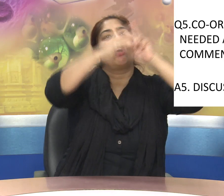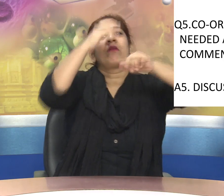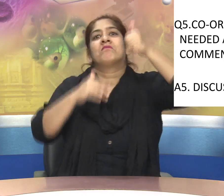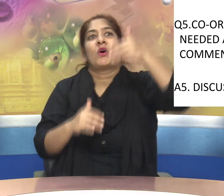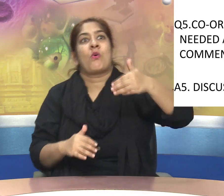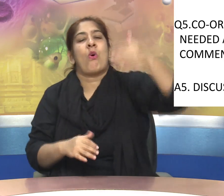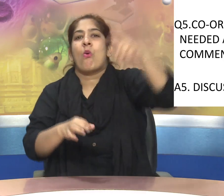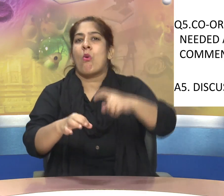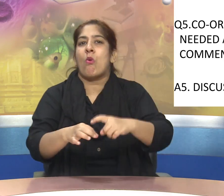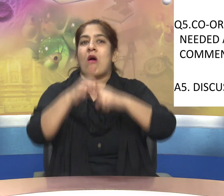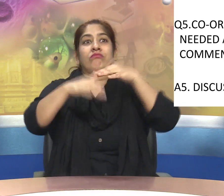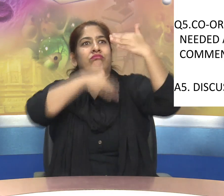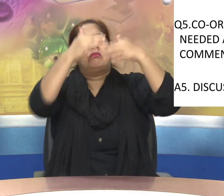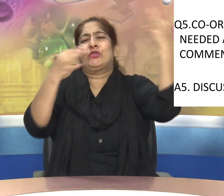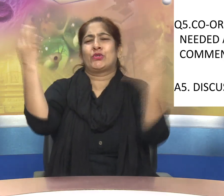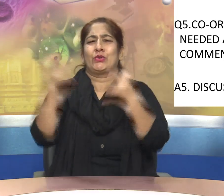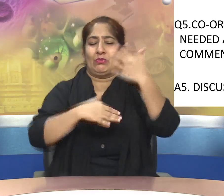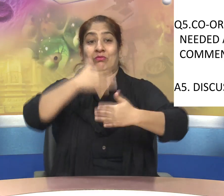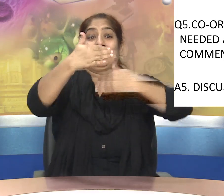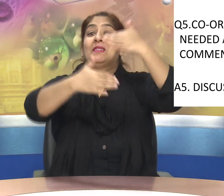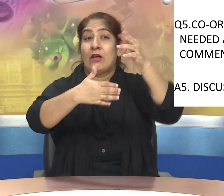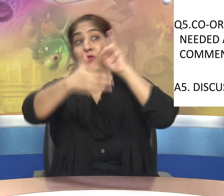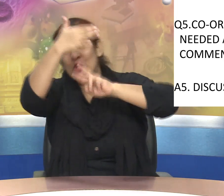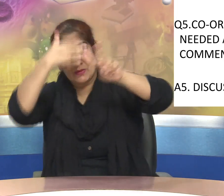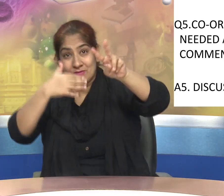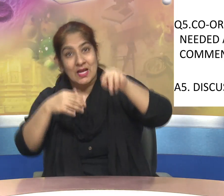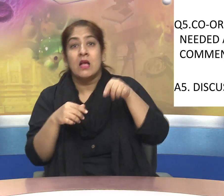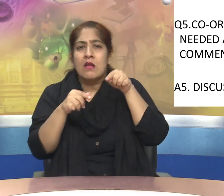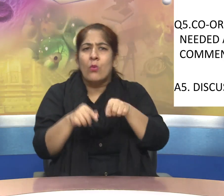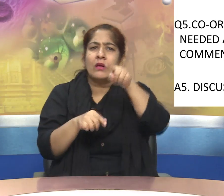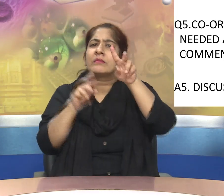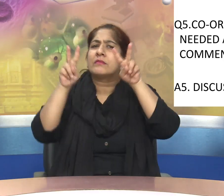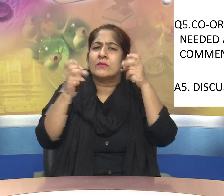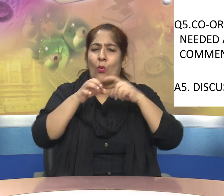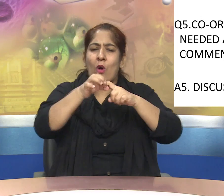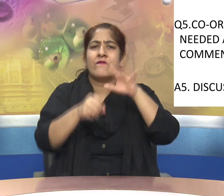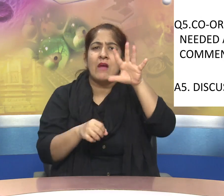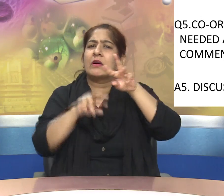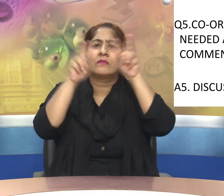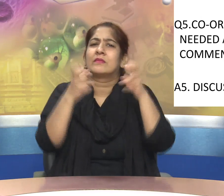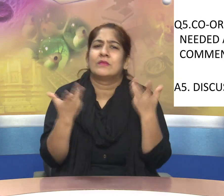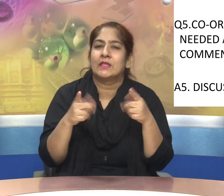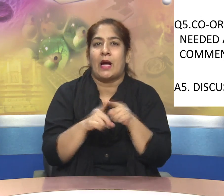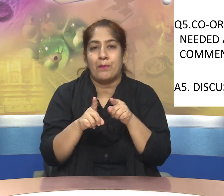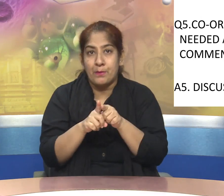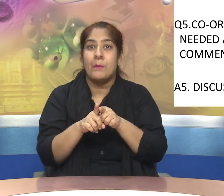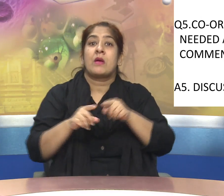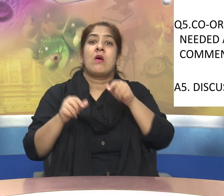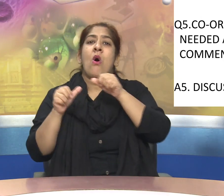for better modification and better growth, this is required. Now, question of number